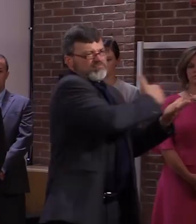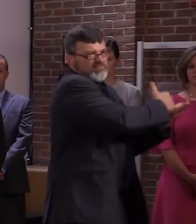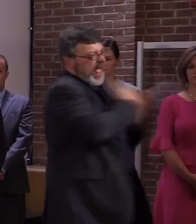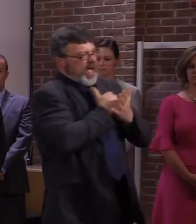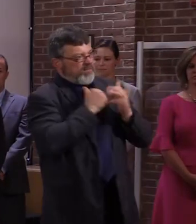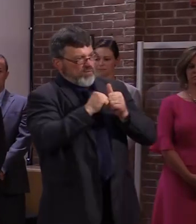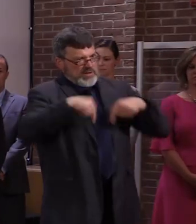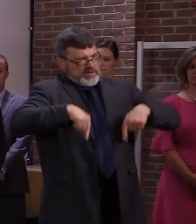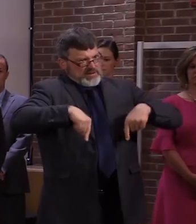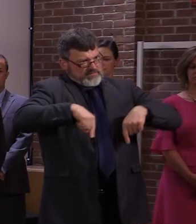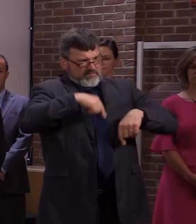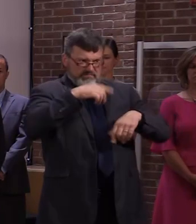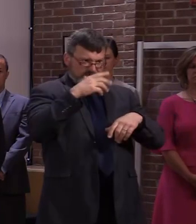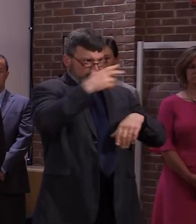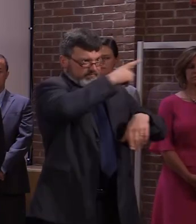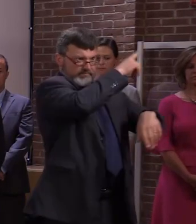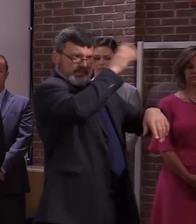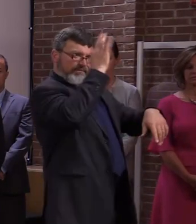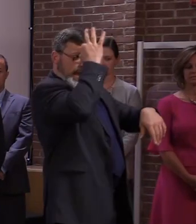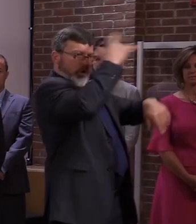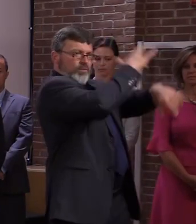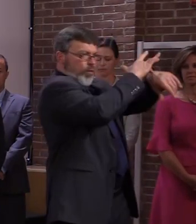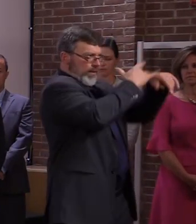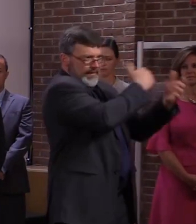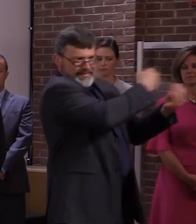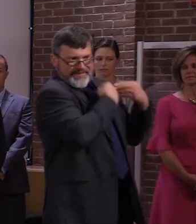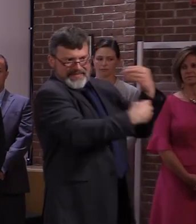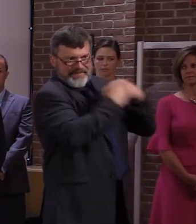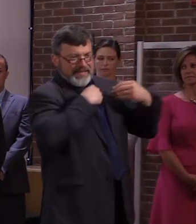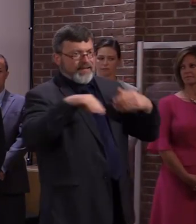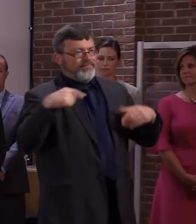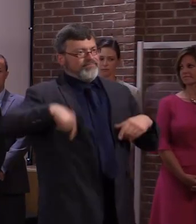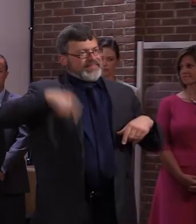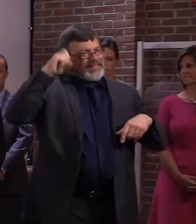need for the recovery to come.